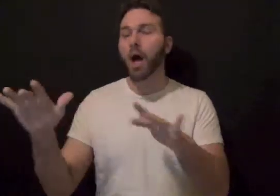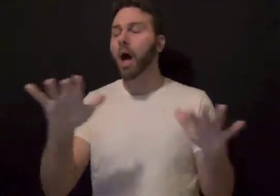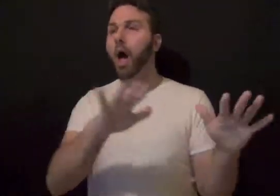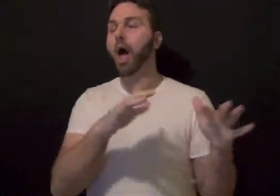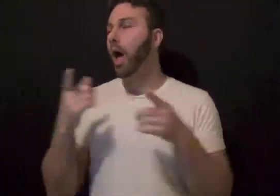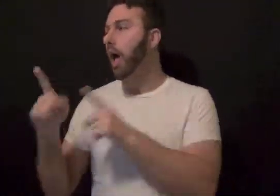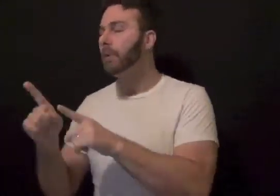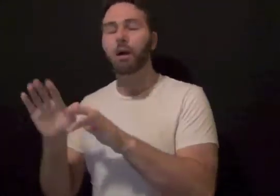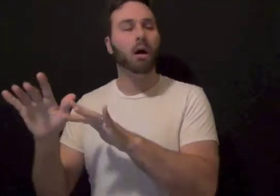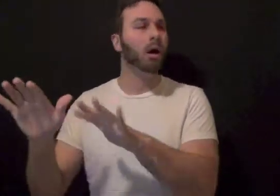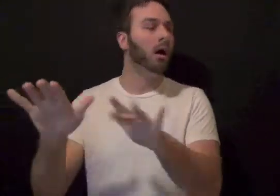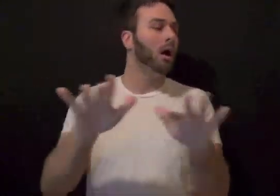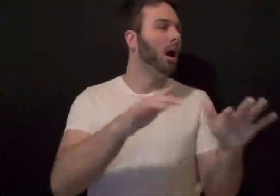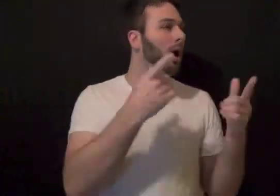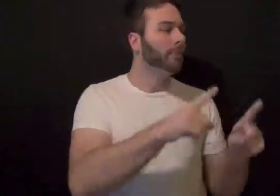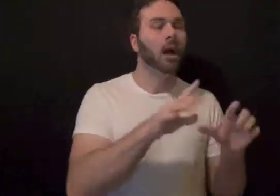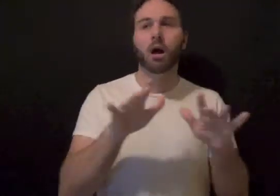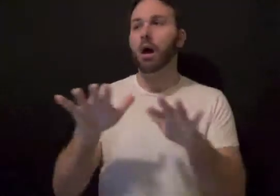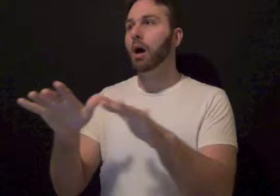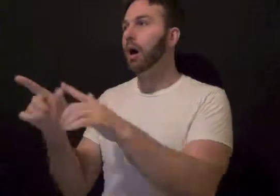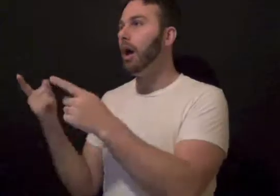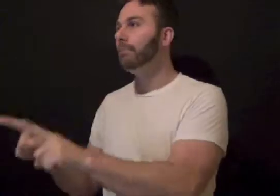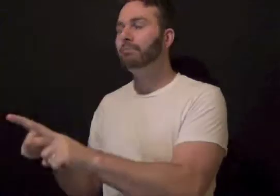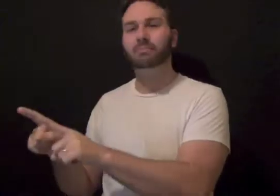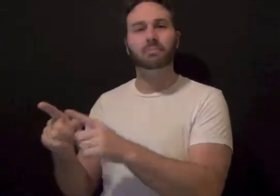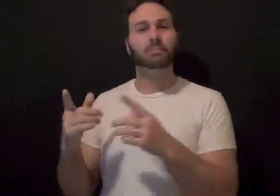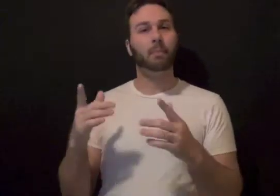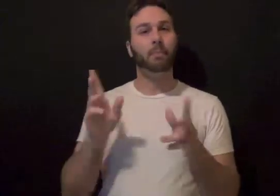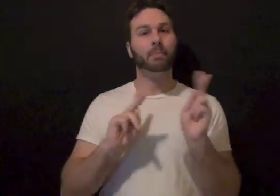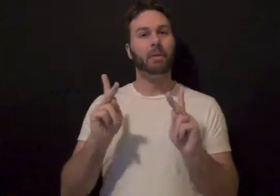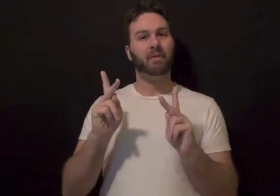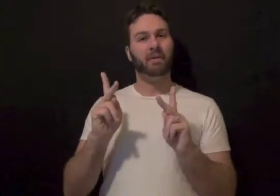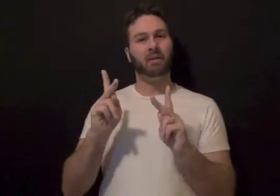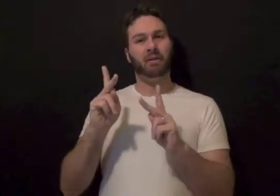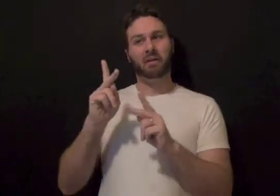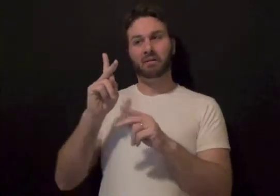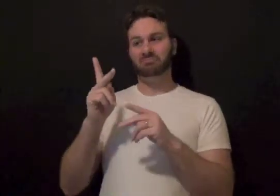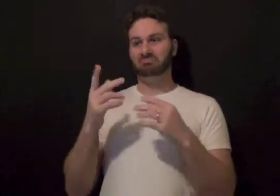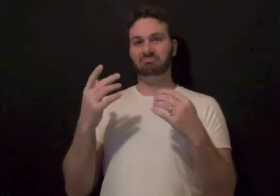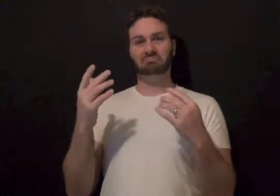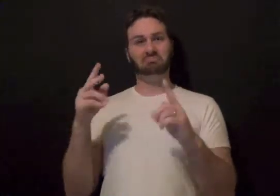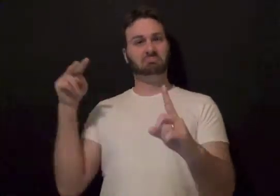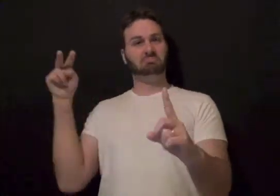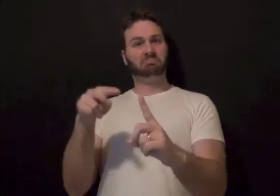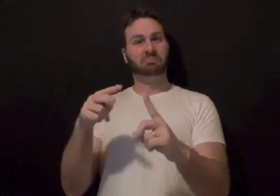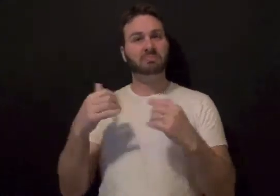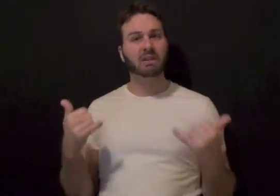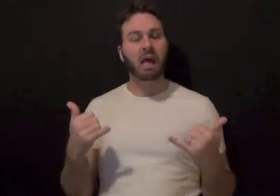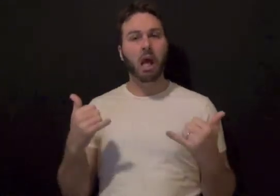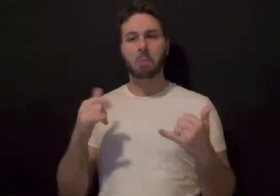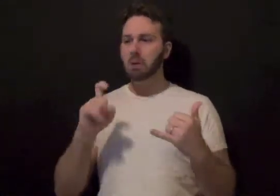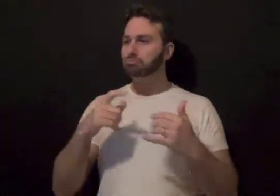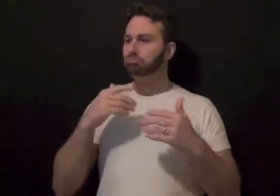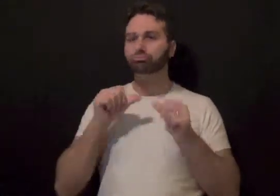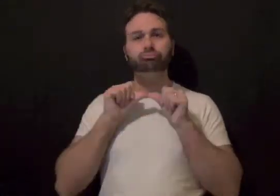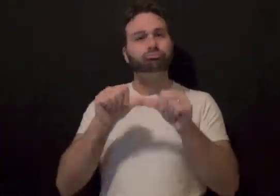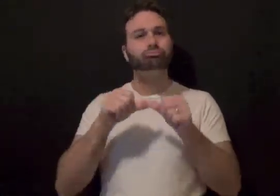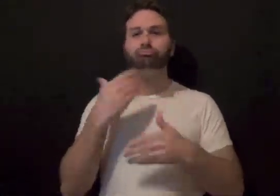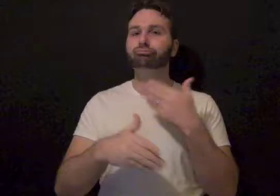the way life is, so we just kind of got to get on with it. That's really not how it has to be. So I was about 11 when I went along to my